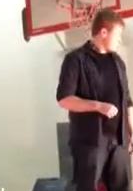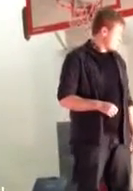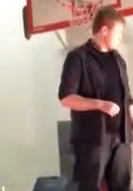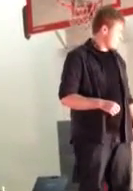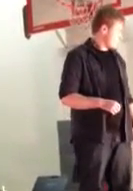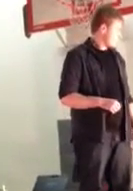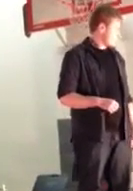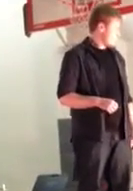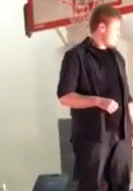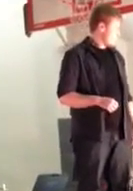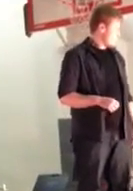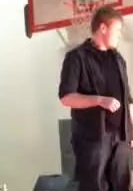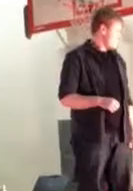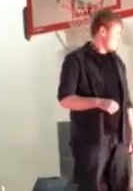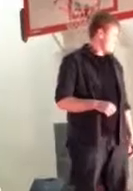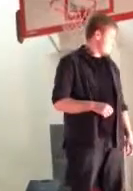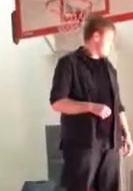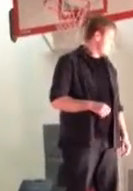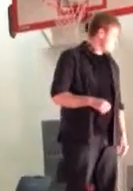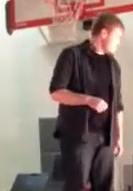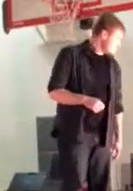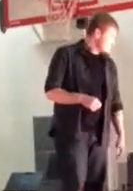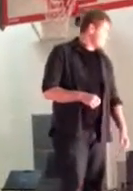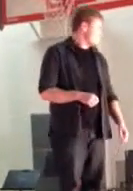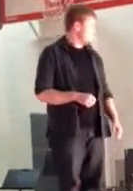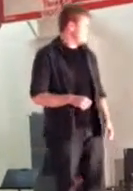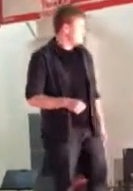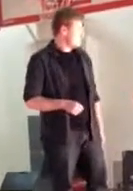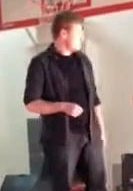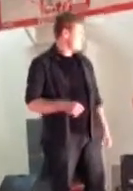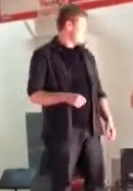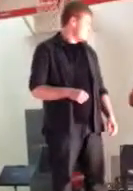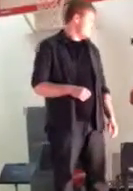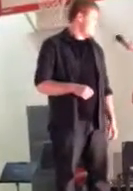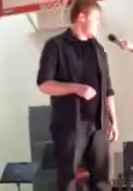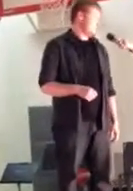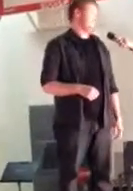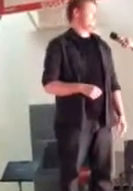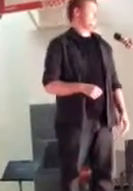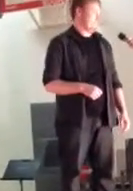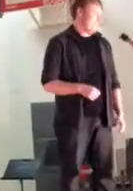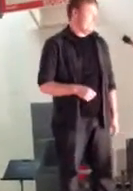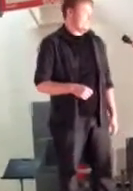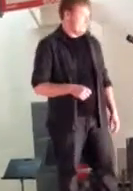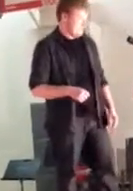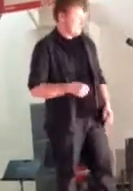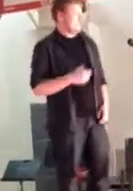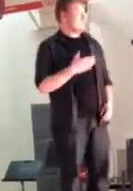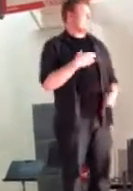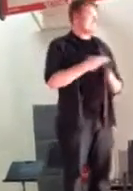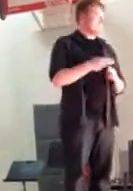Alright, and he said, my name is Amanda, and this is my fiance, James.